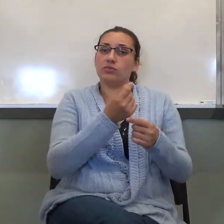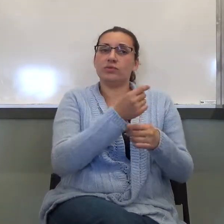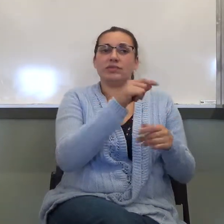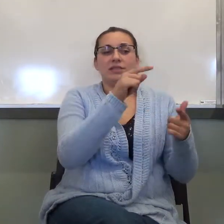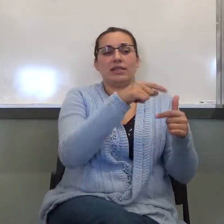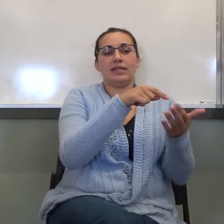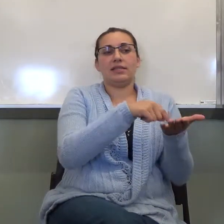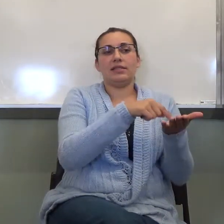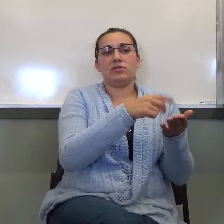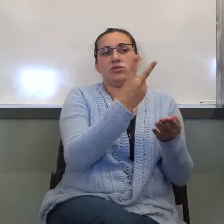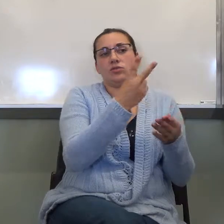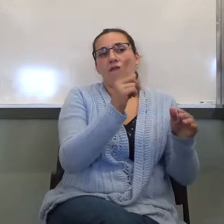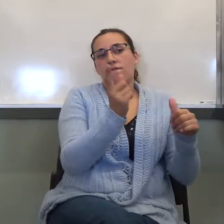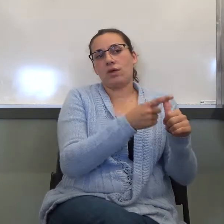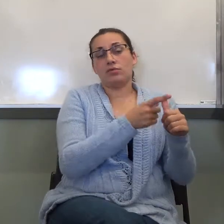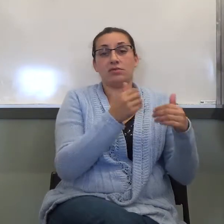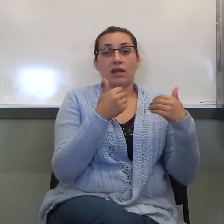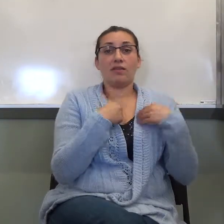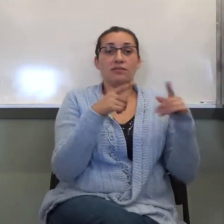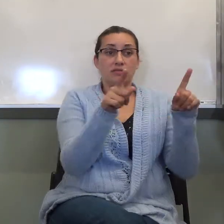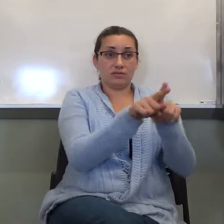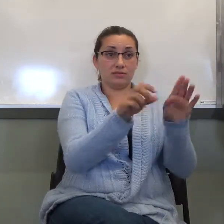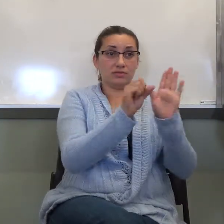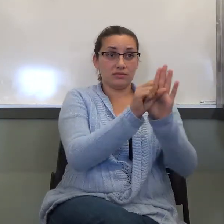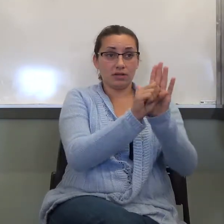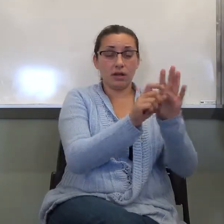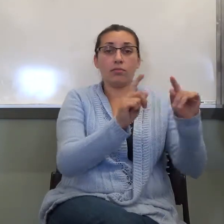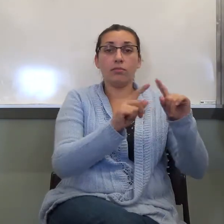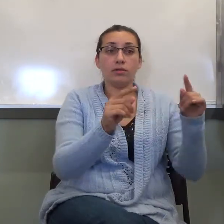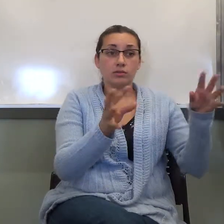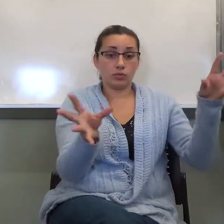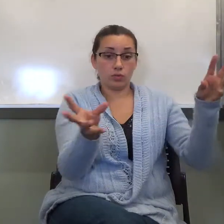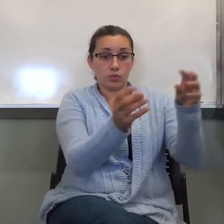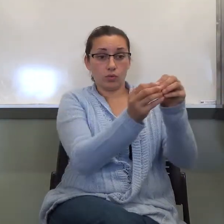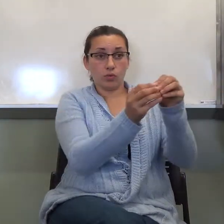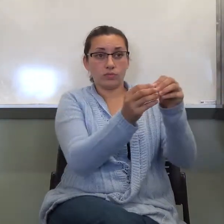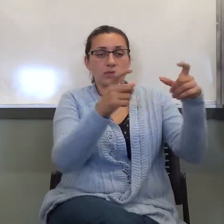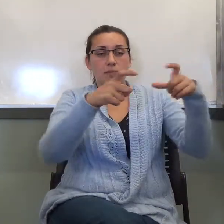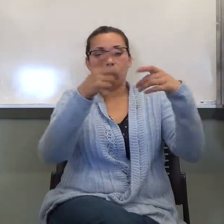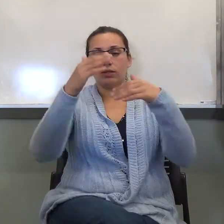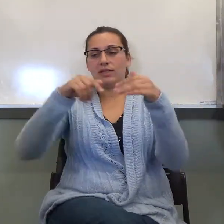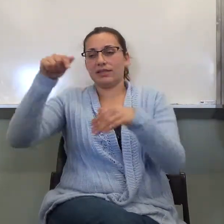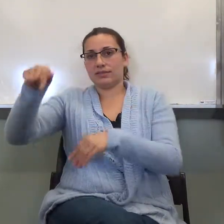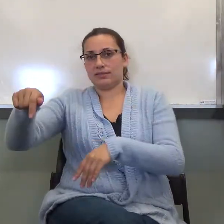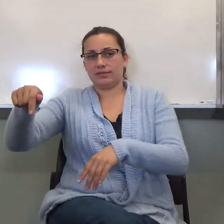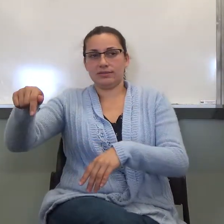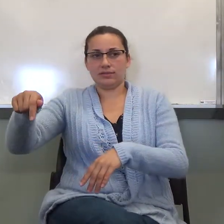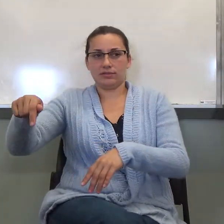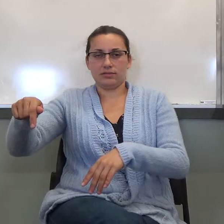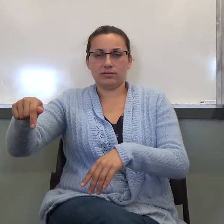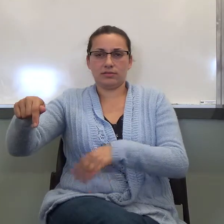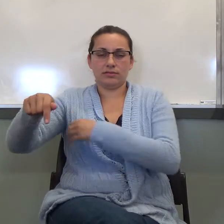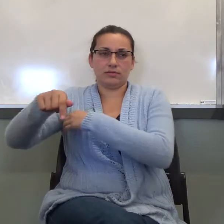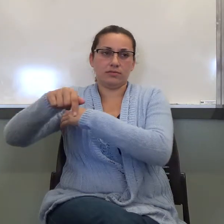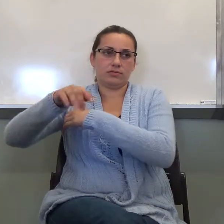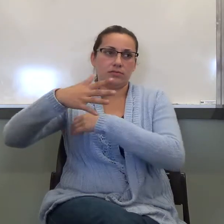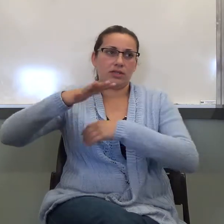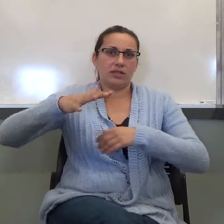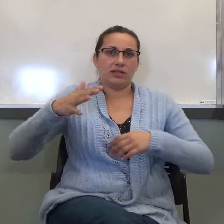not only have the same signs, but they're going to, the total of these two will be bigger than this one, which will make it only one